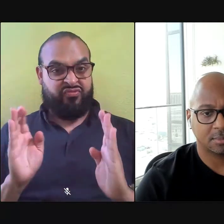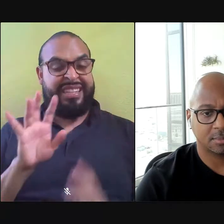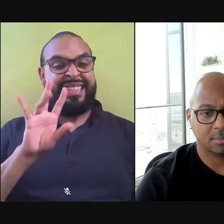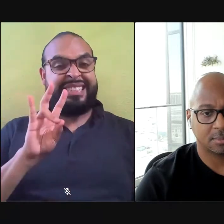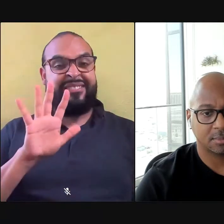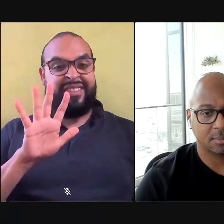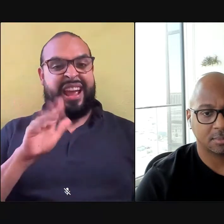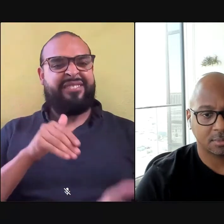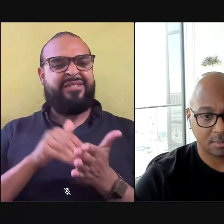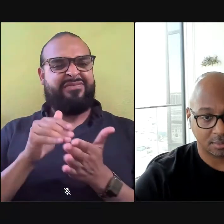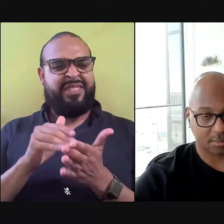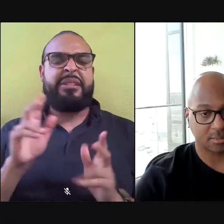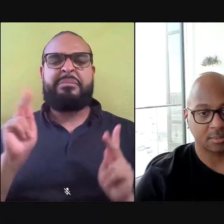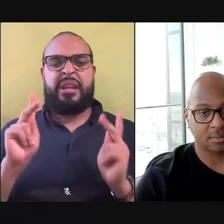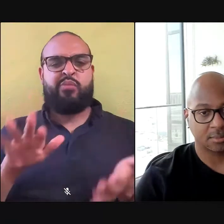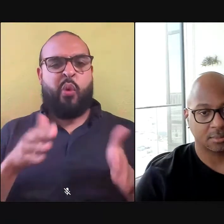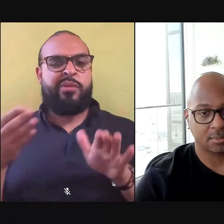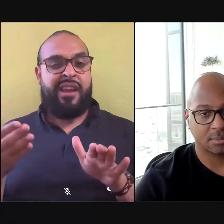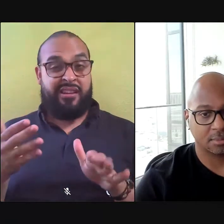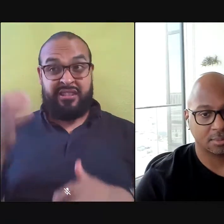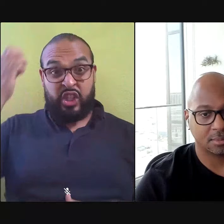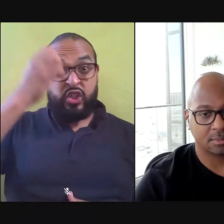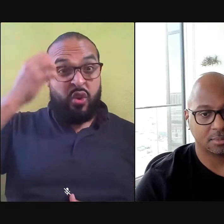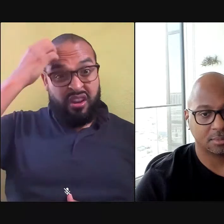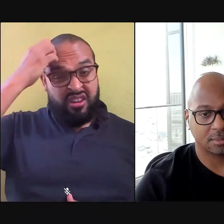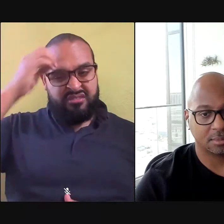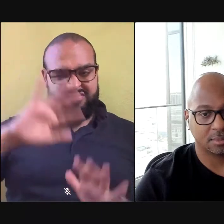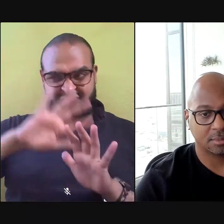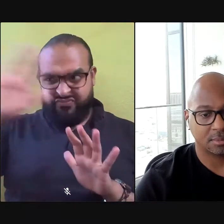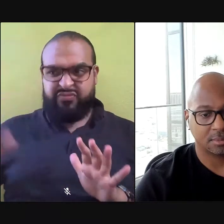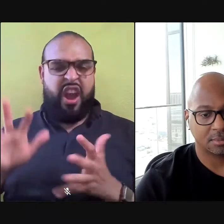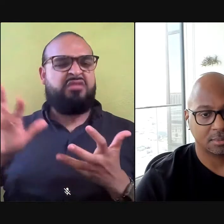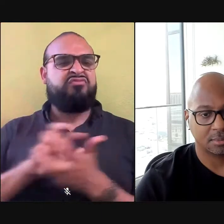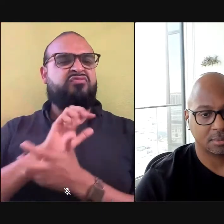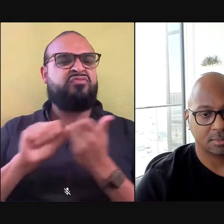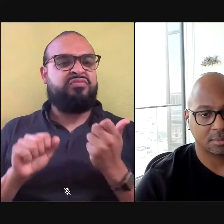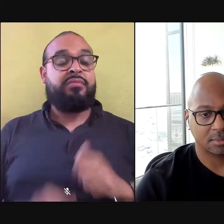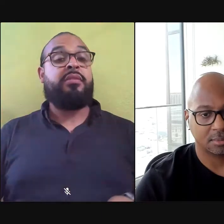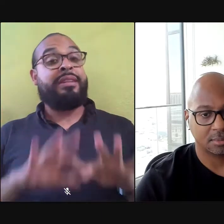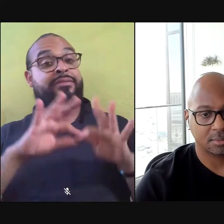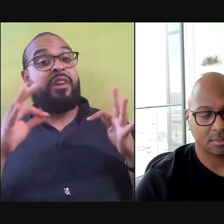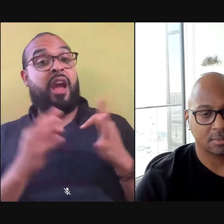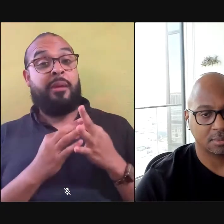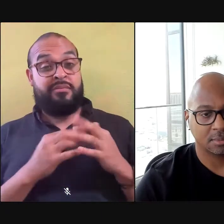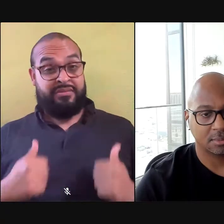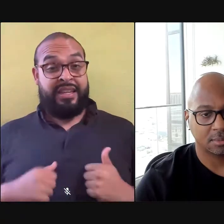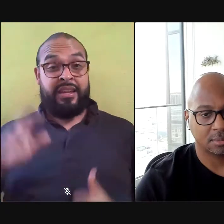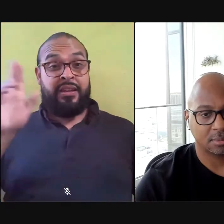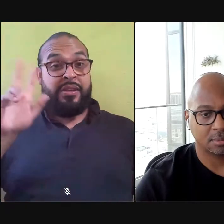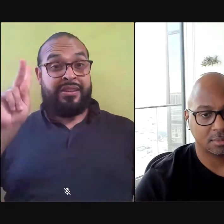Europe effectively was destroyed. Families in the UK sent their children thousands of miles away